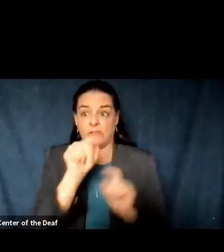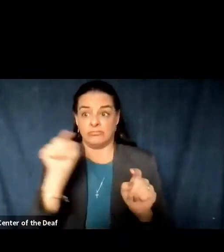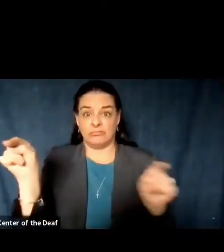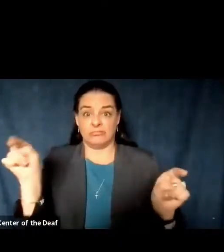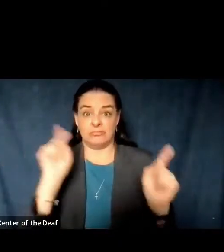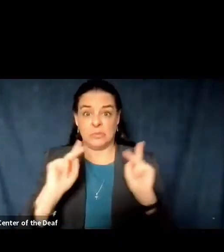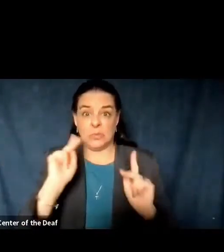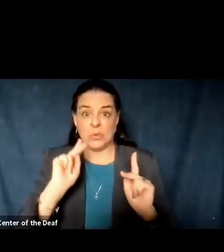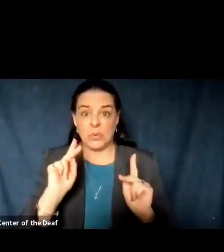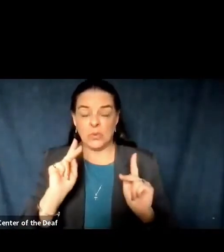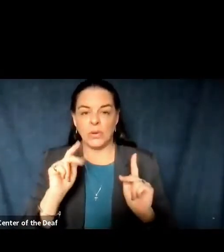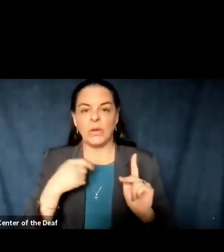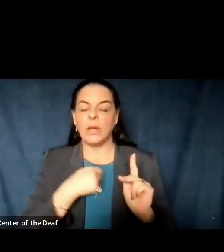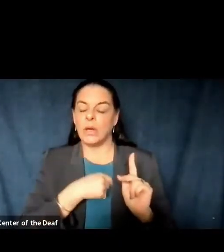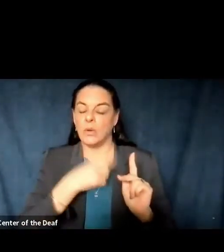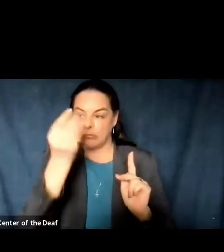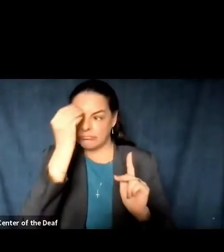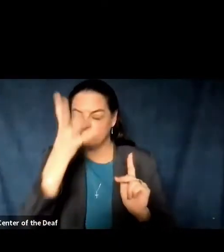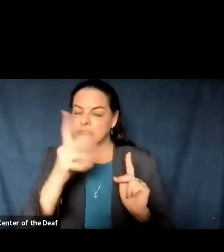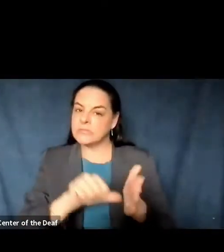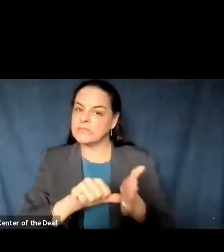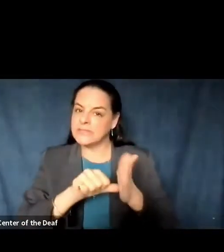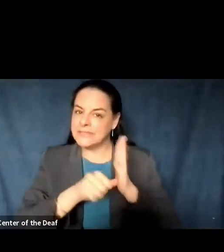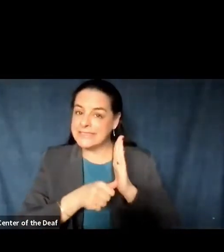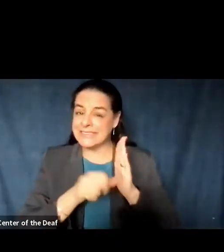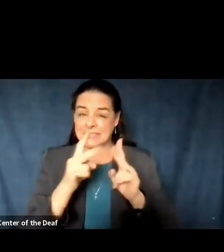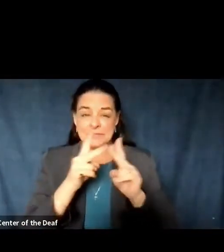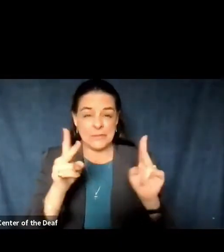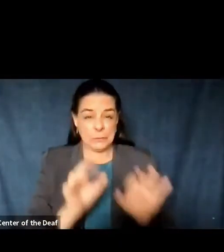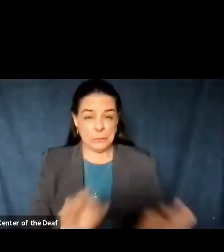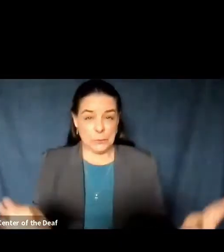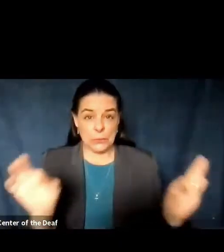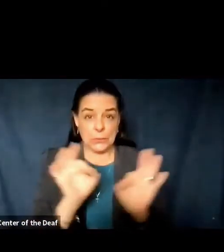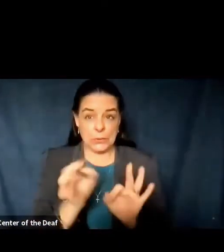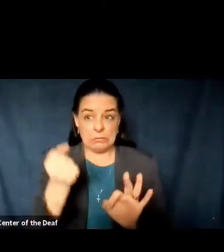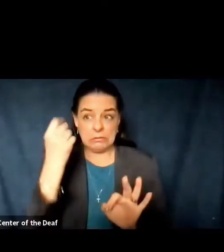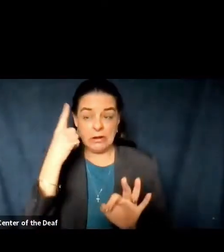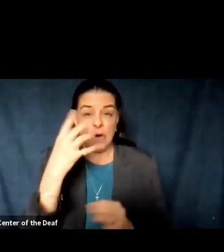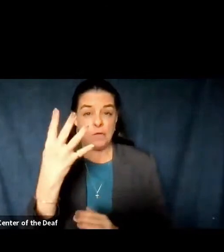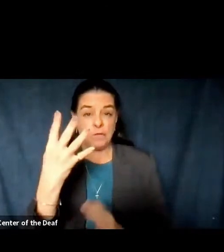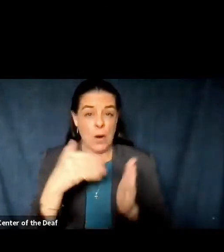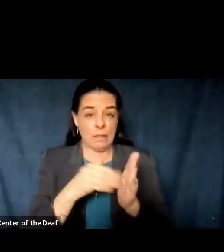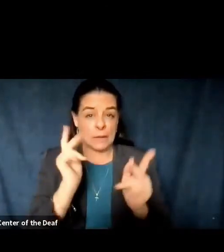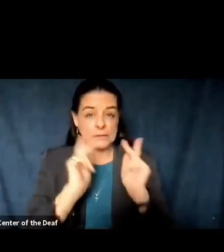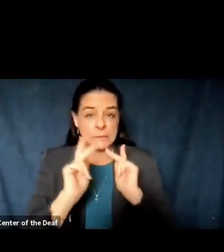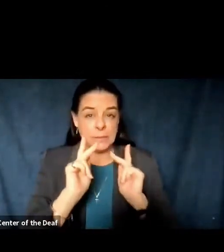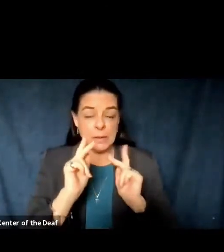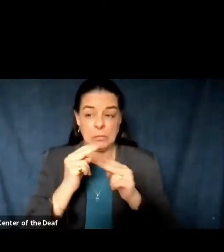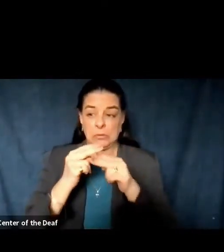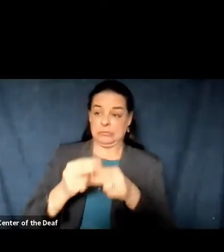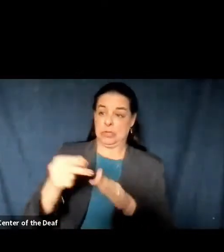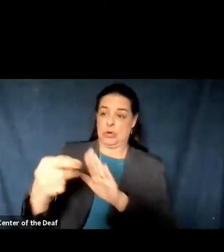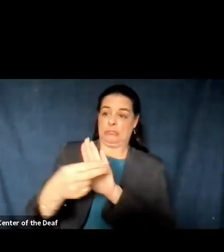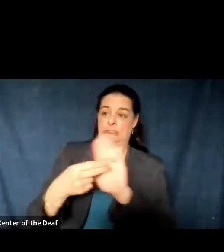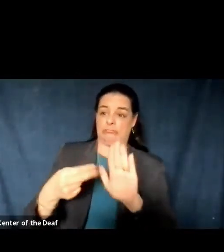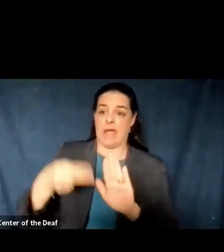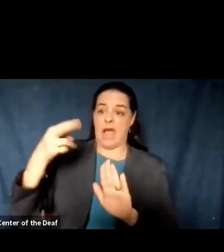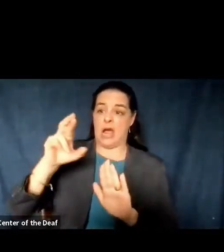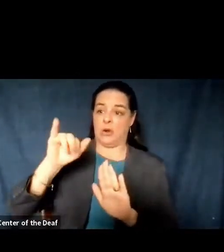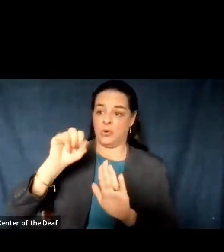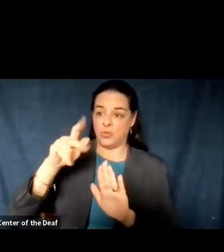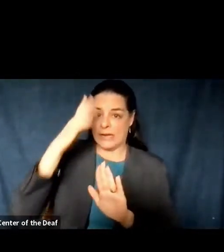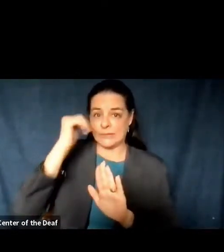to emphasize the significance of that. 4,000 people who are considered high risk because of their age or their